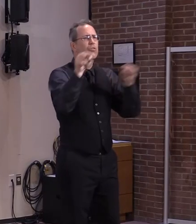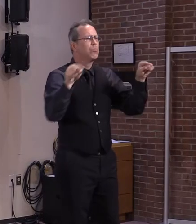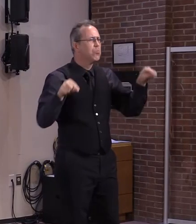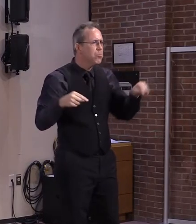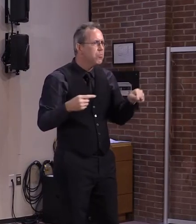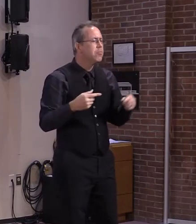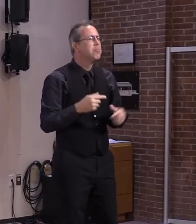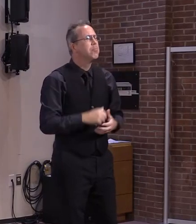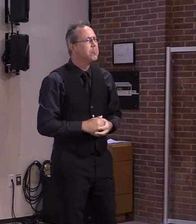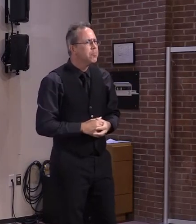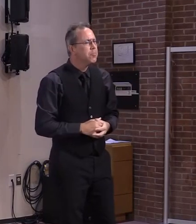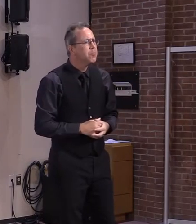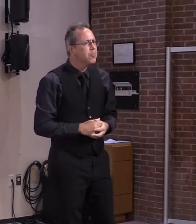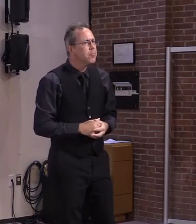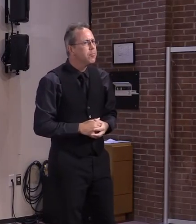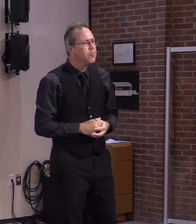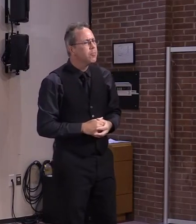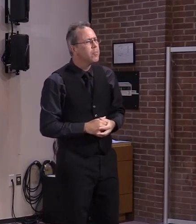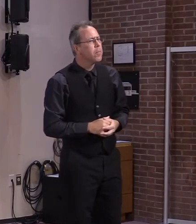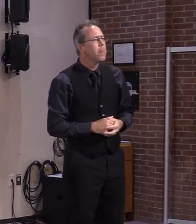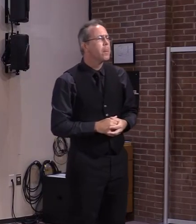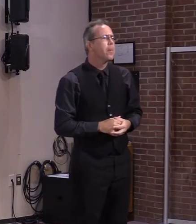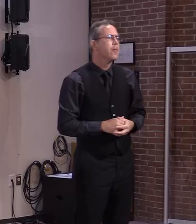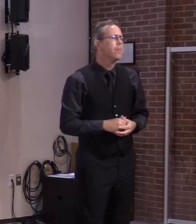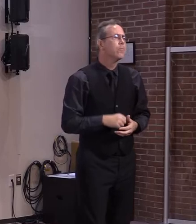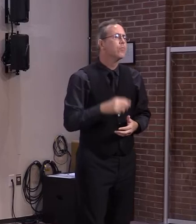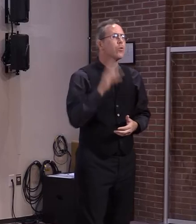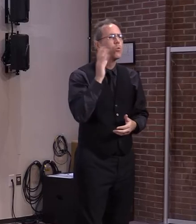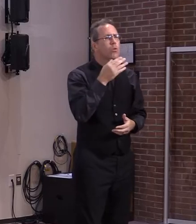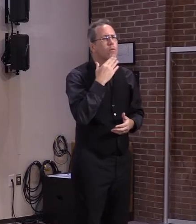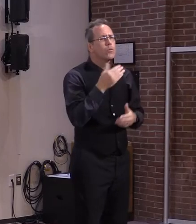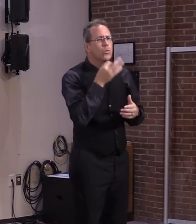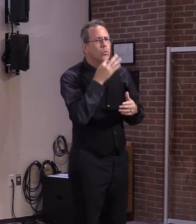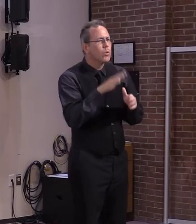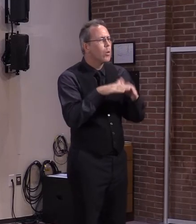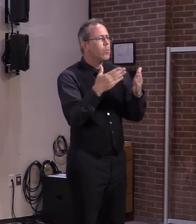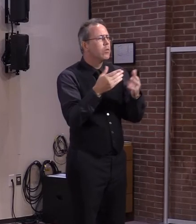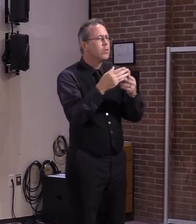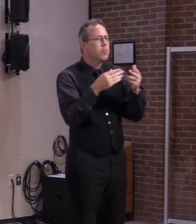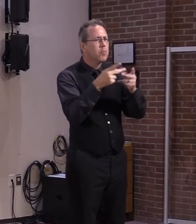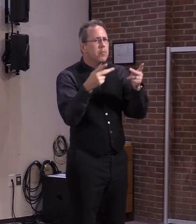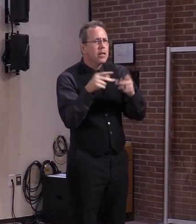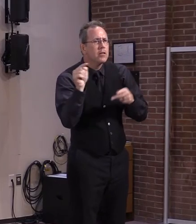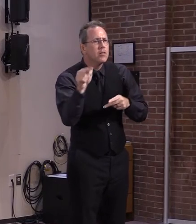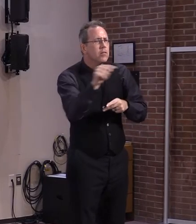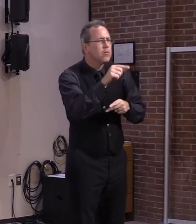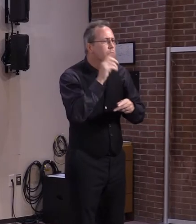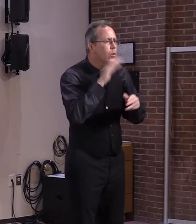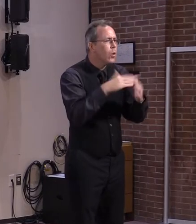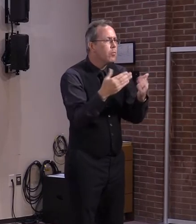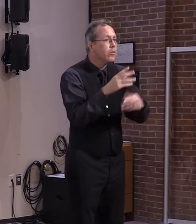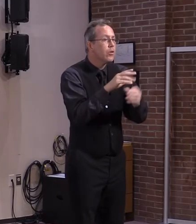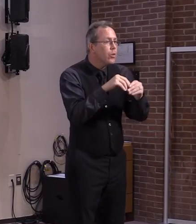have vaccination clinics where we'll have 6 to 12 people.